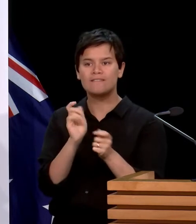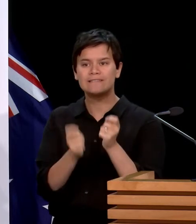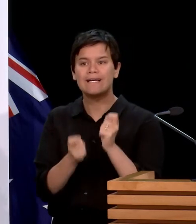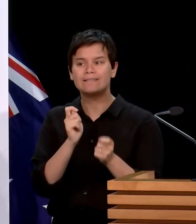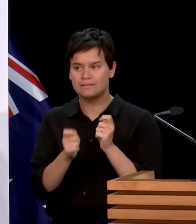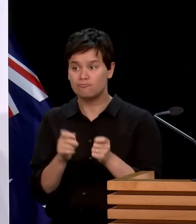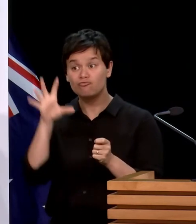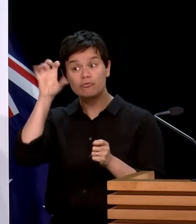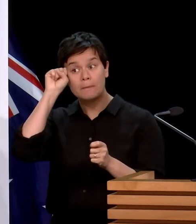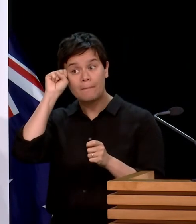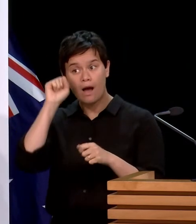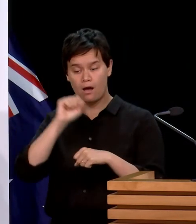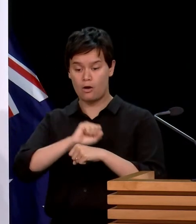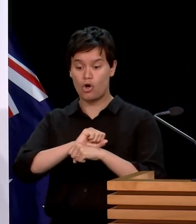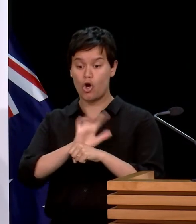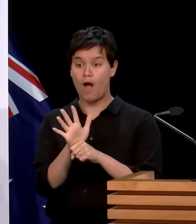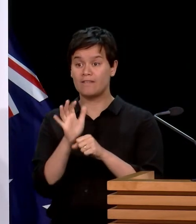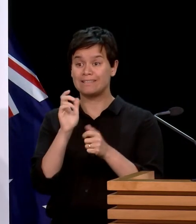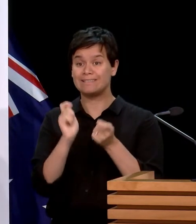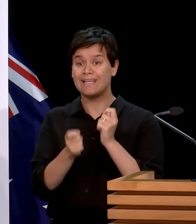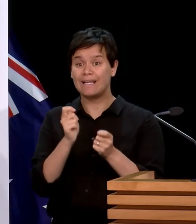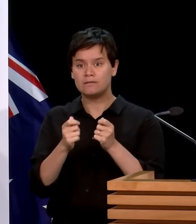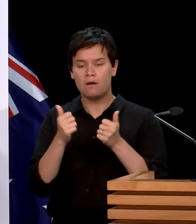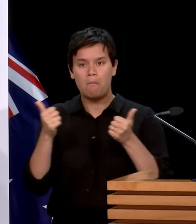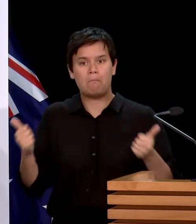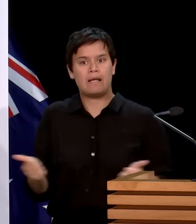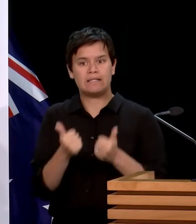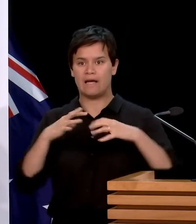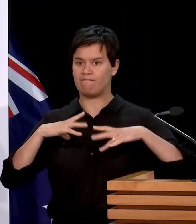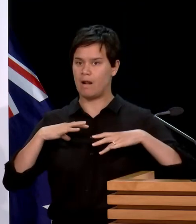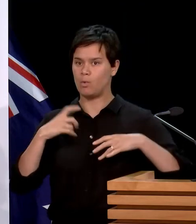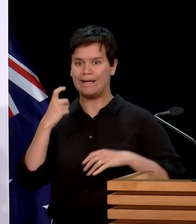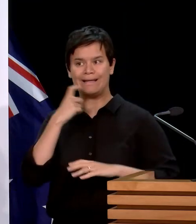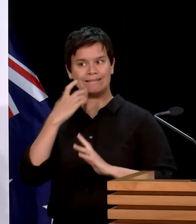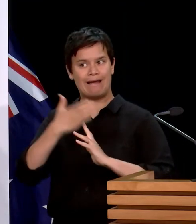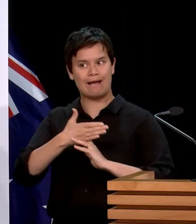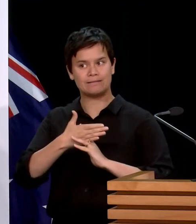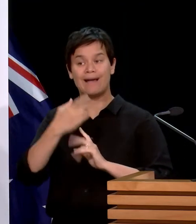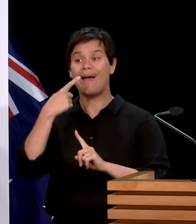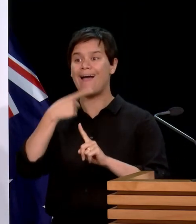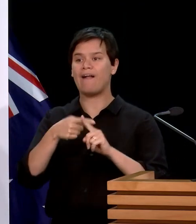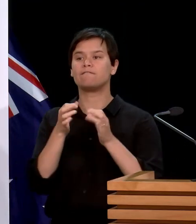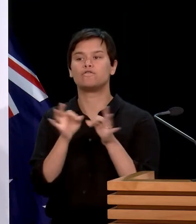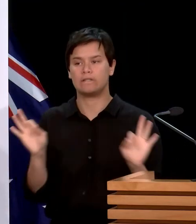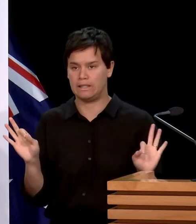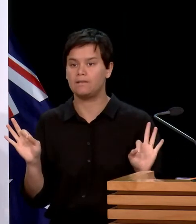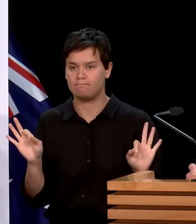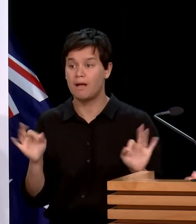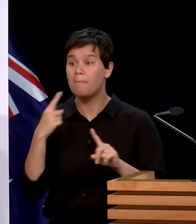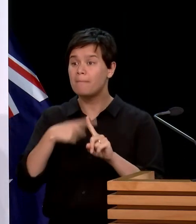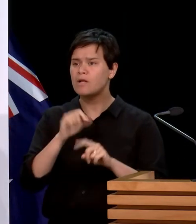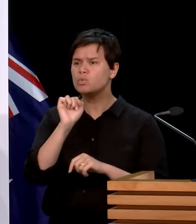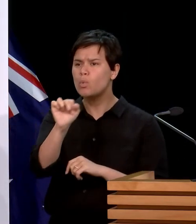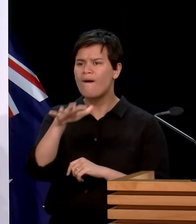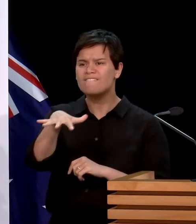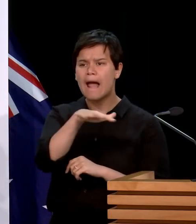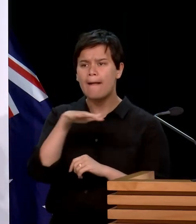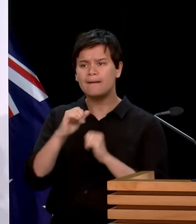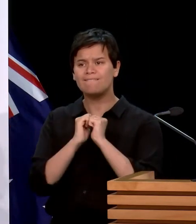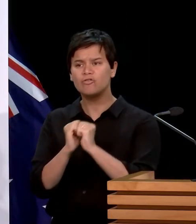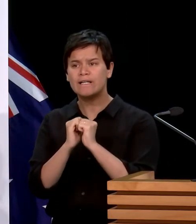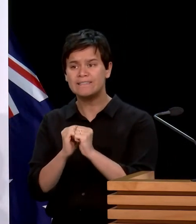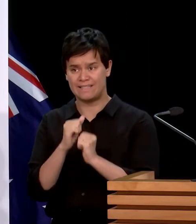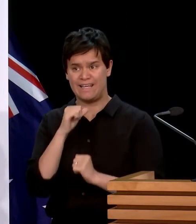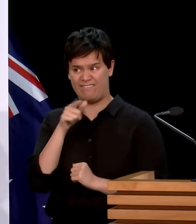Tests are freely and widely available. Encouraging friends and whānau to also stay home if they are unwell, and if you are